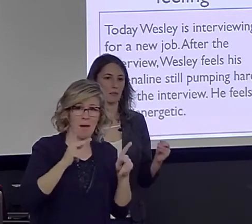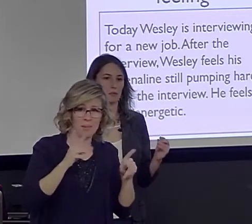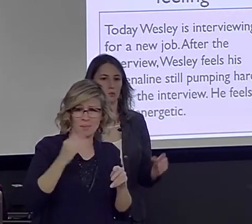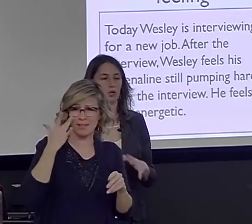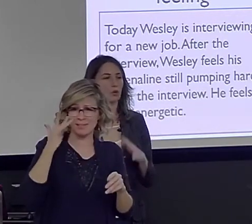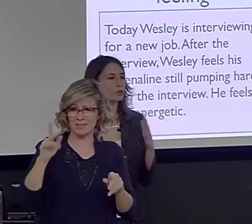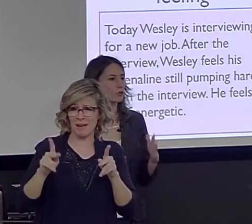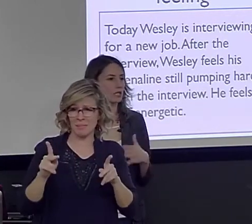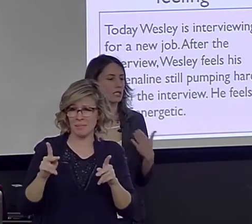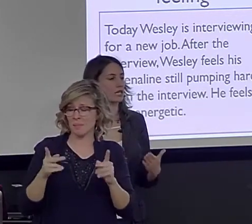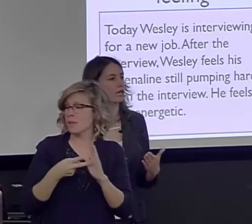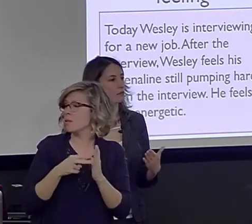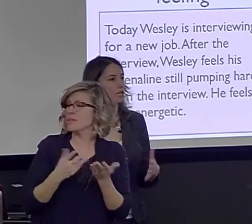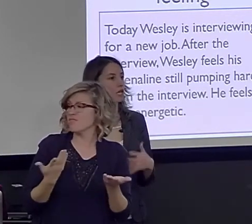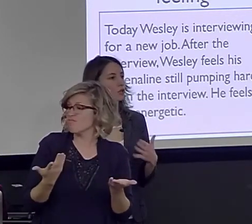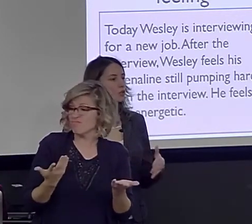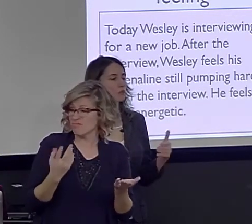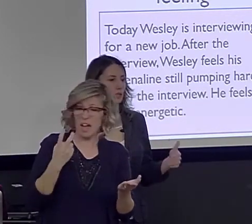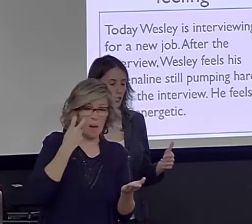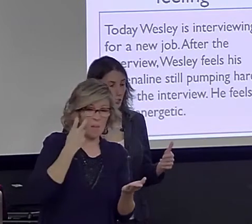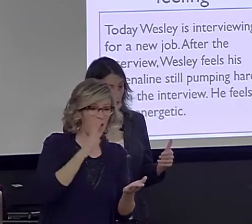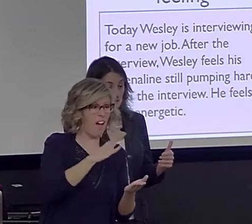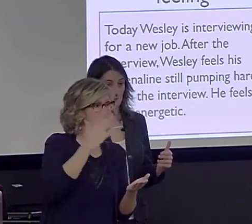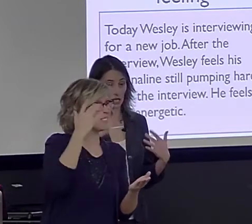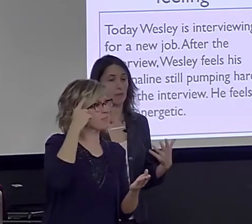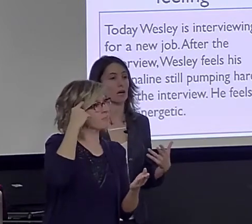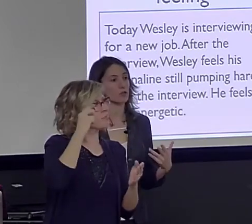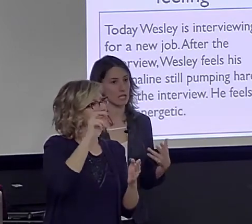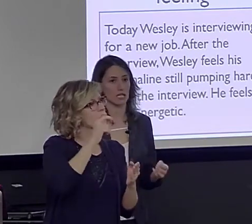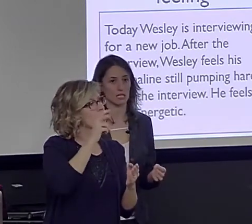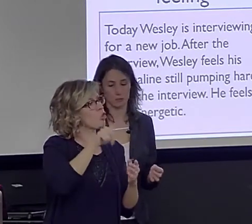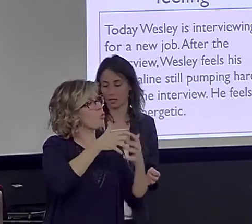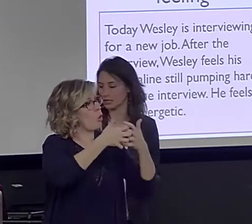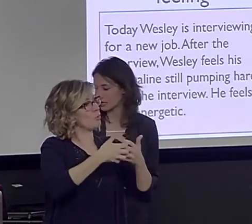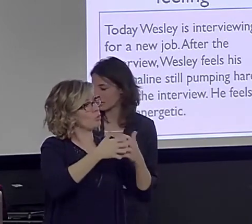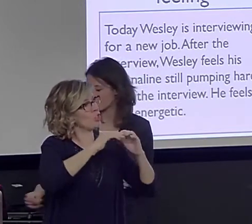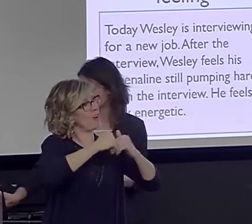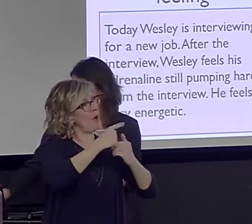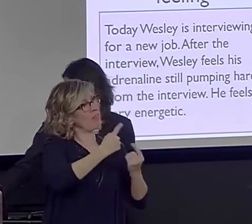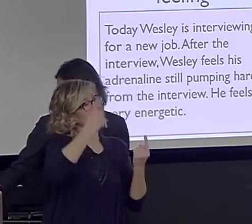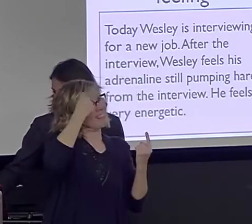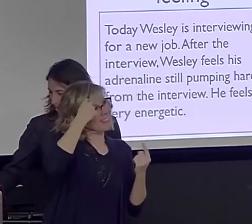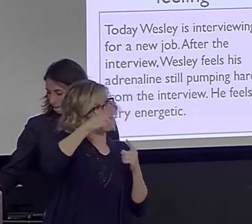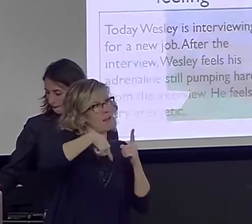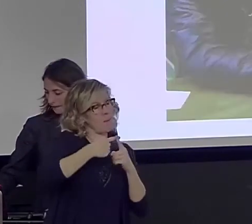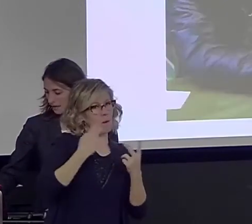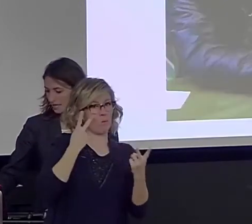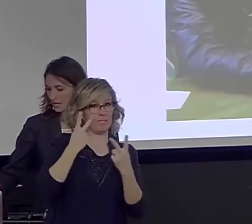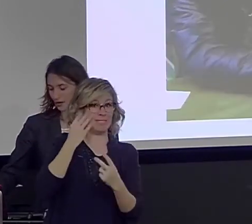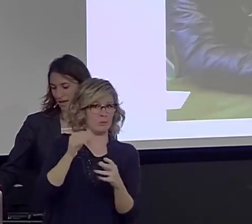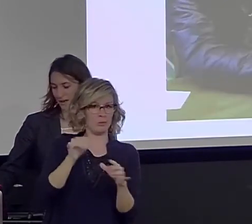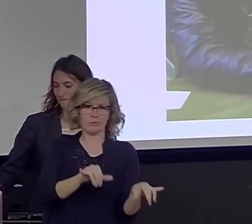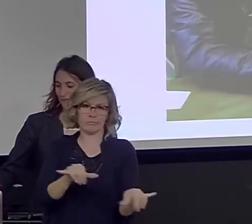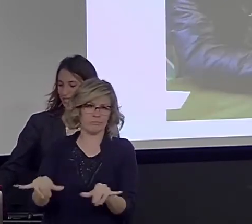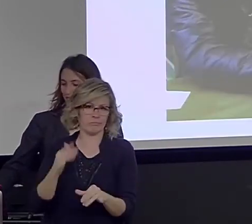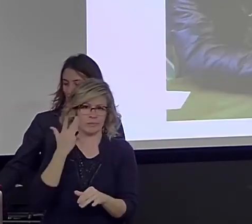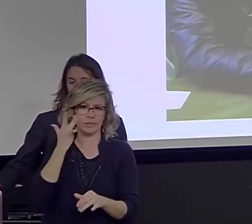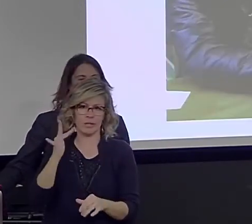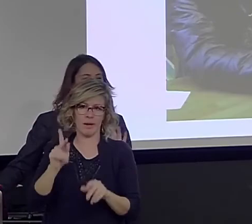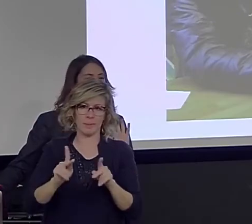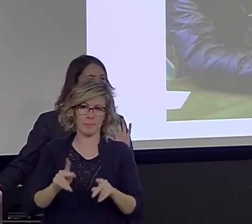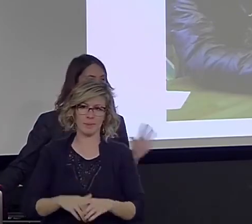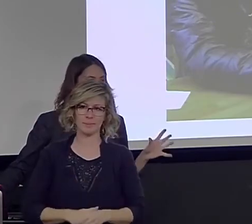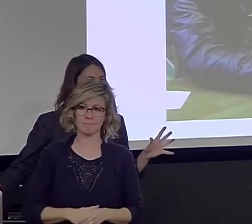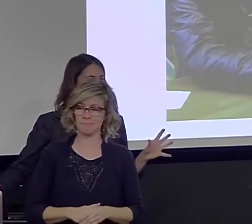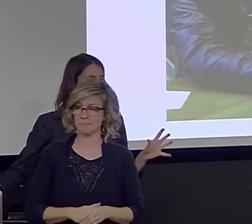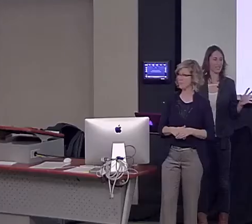that blind people don't use the same neural machinery to think about seeing experiences. Okay, so that